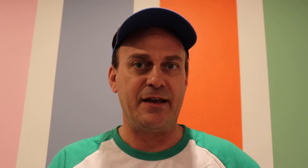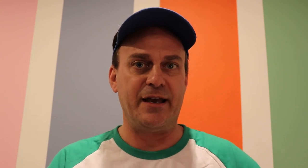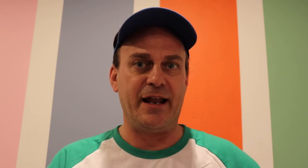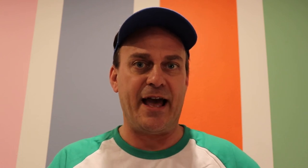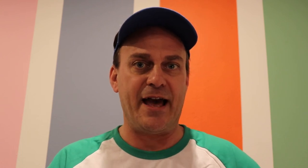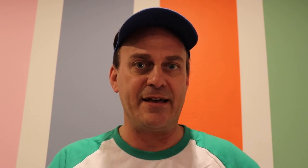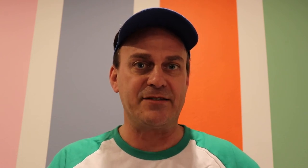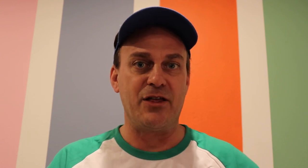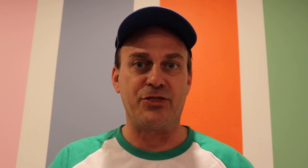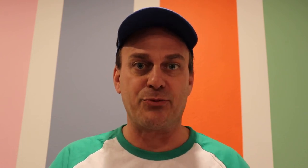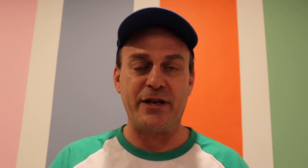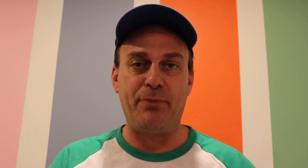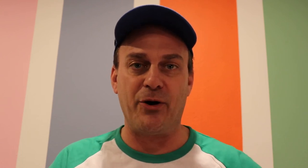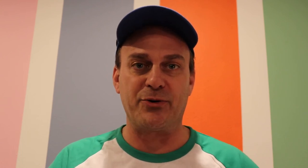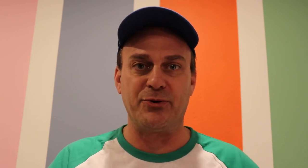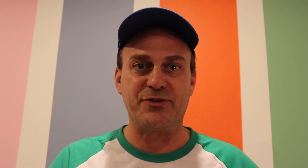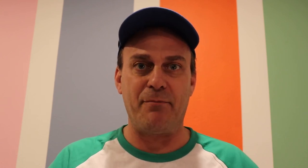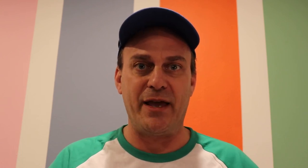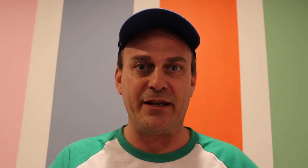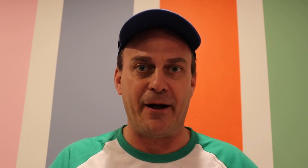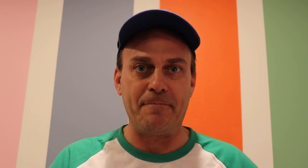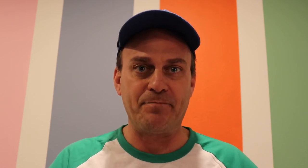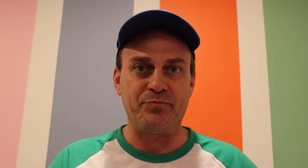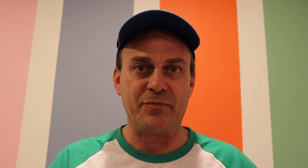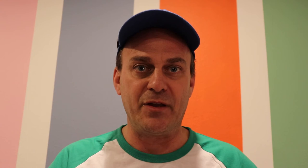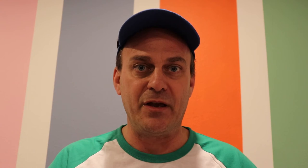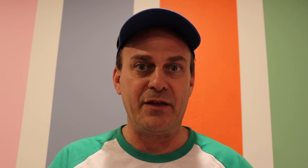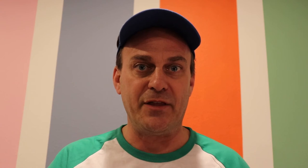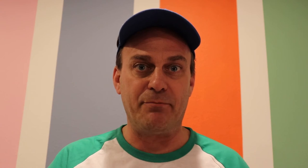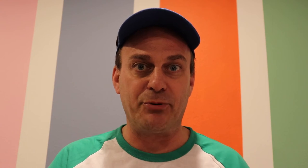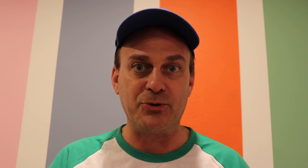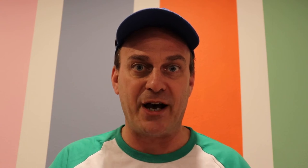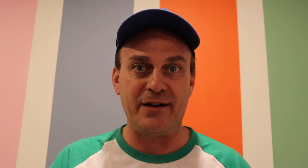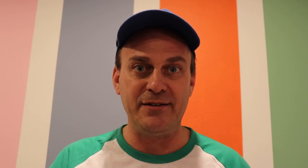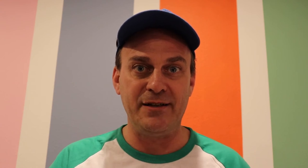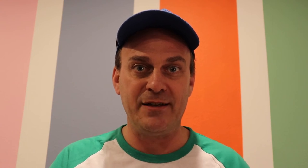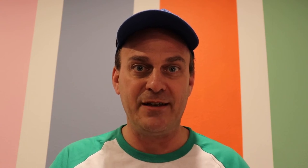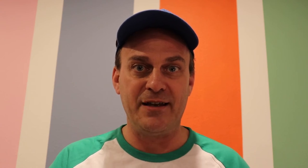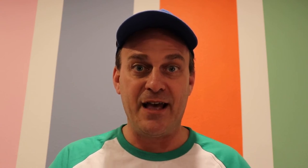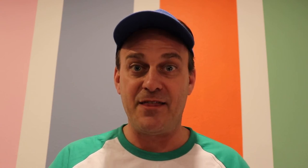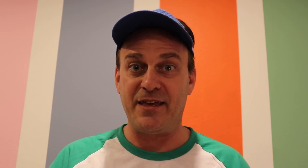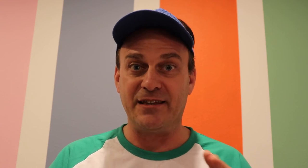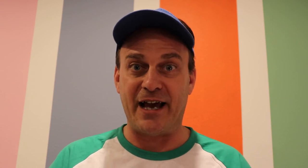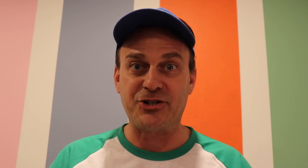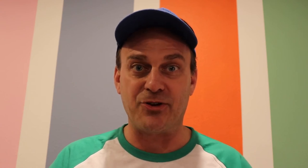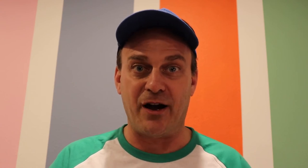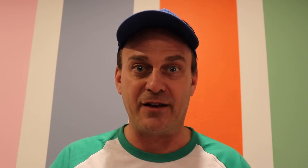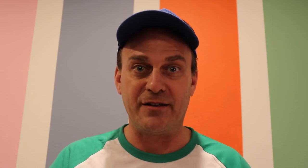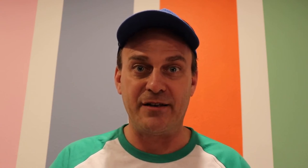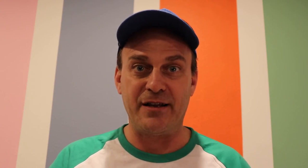It has three particles that make it up. The proton, the electron,